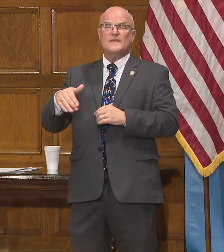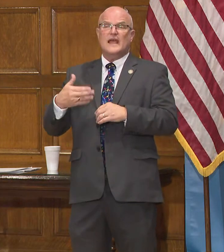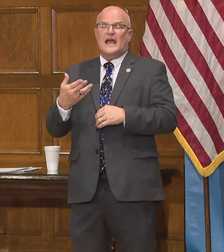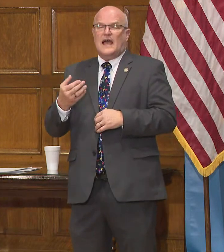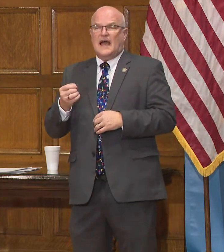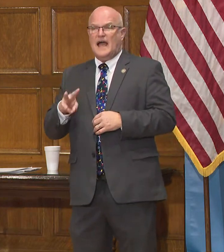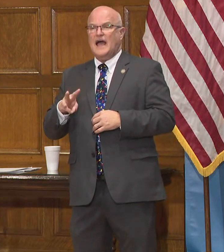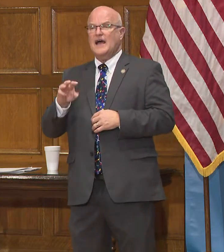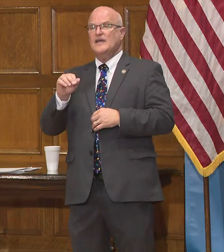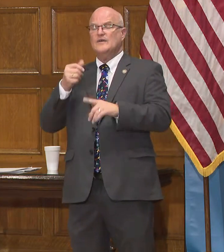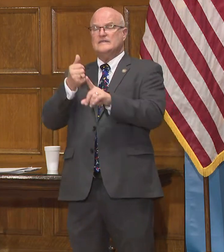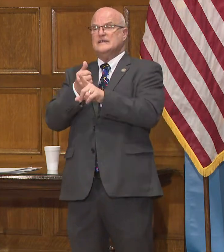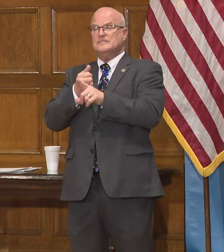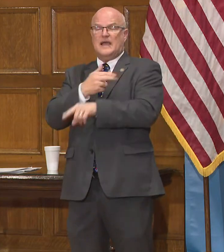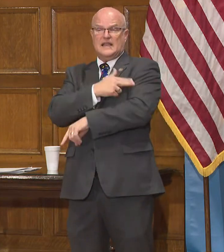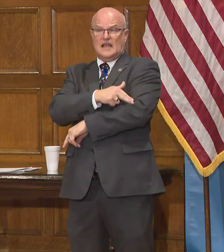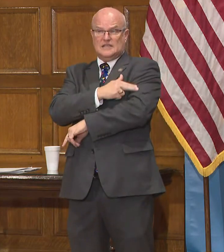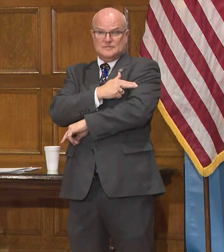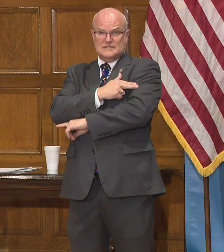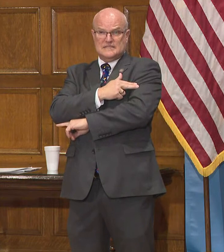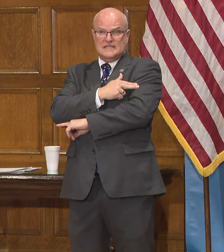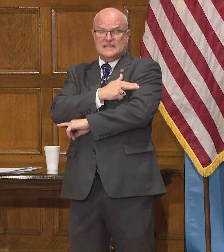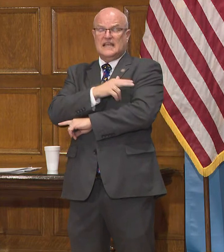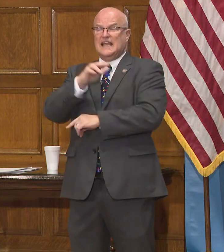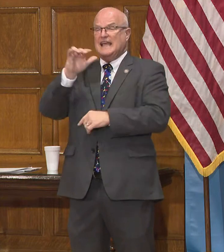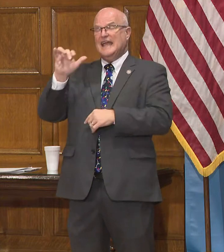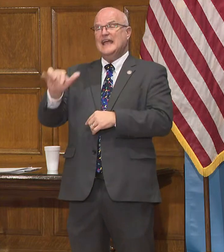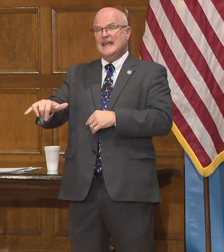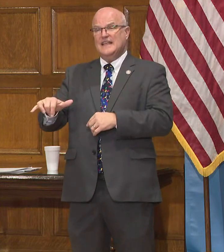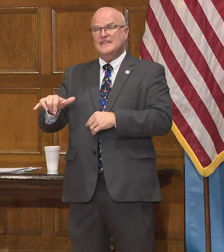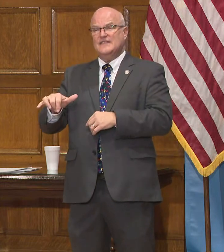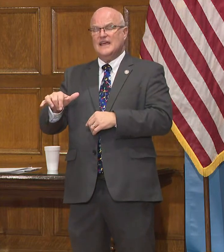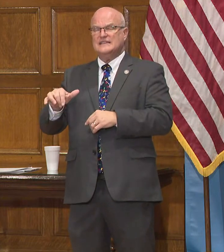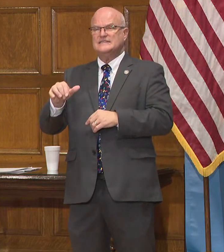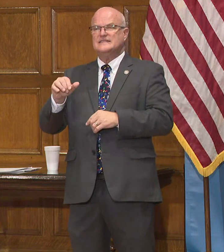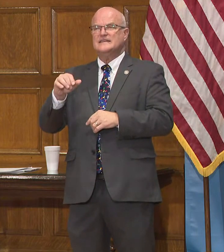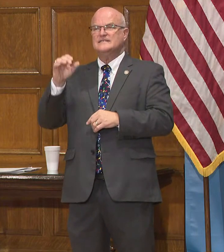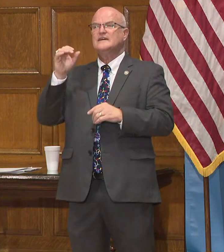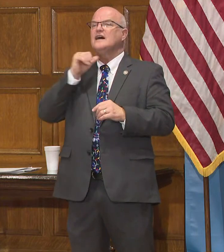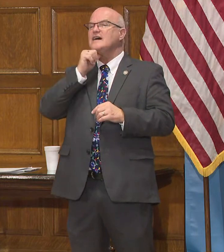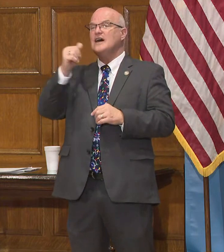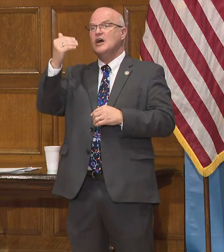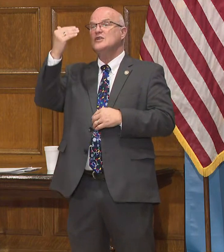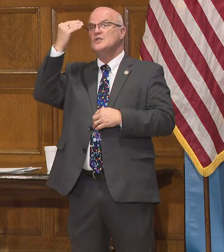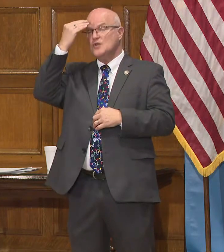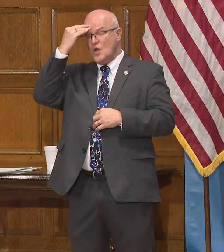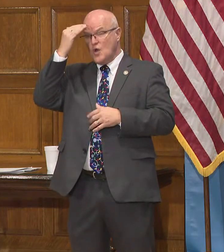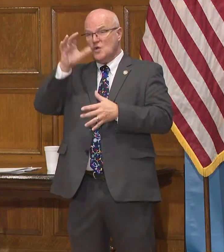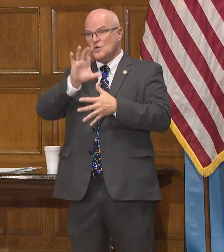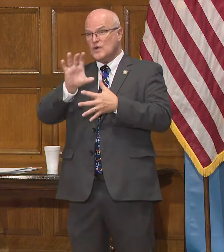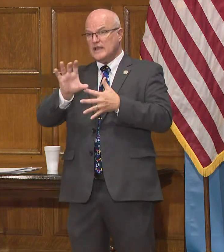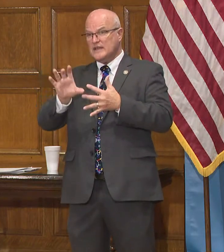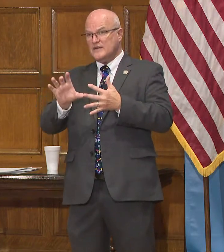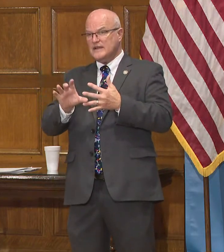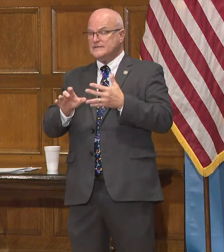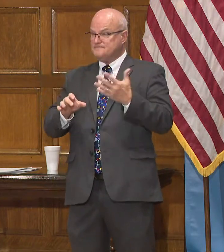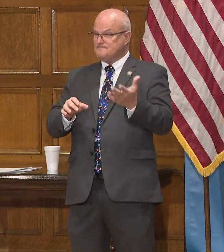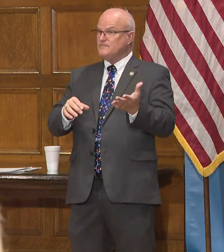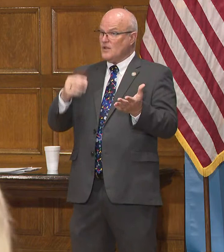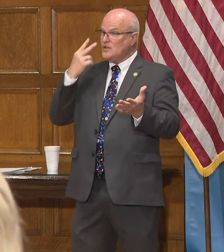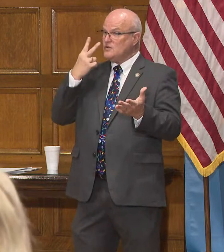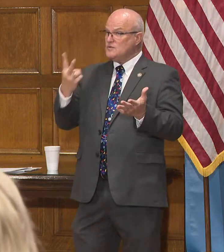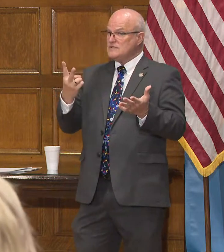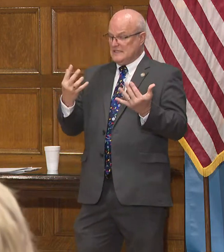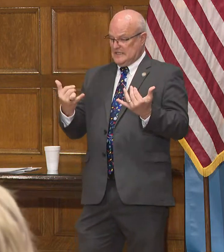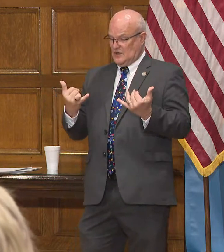is the wave going to impact hospitalizations? And those are the unknown criteria. And you see that